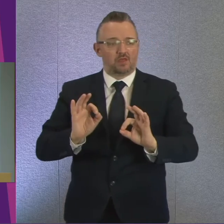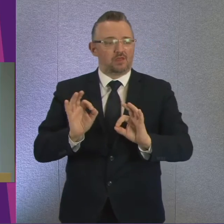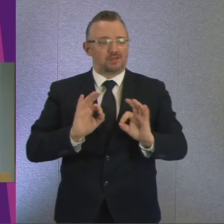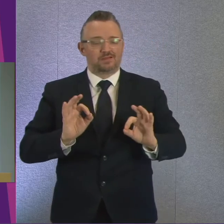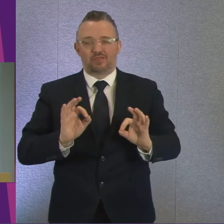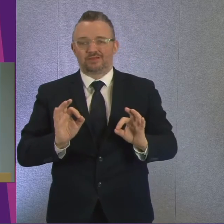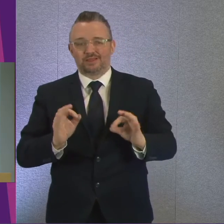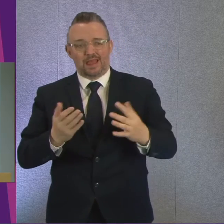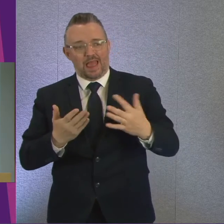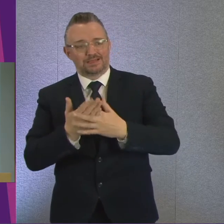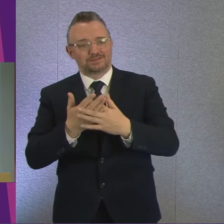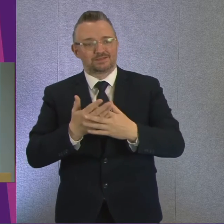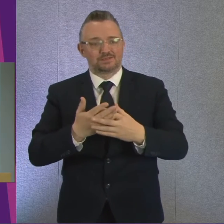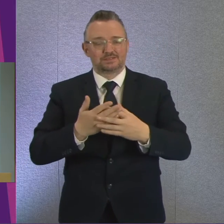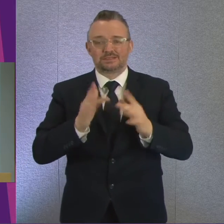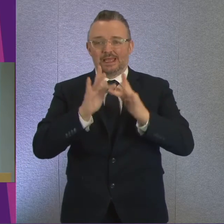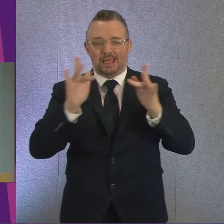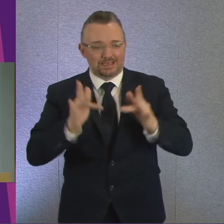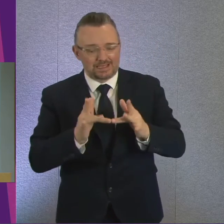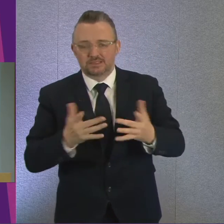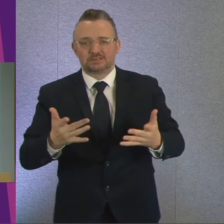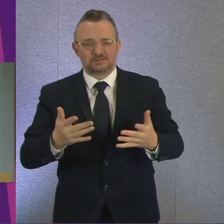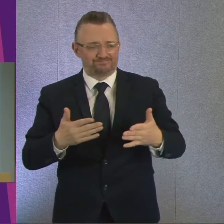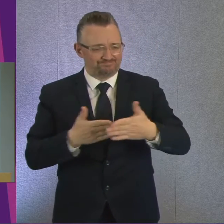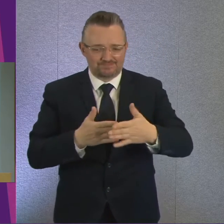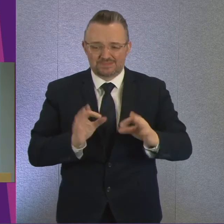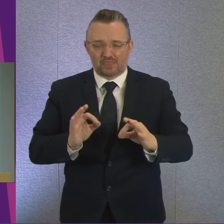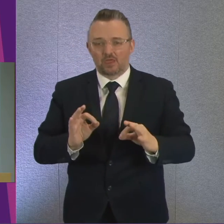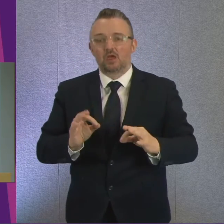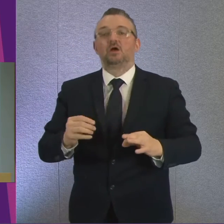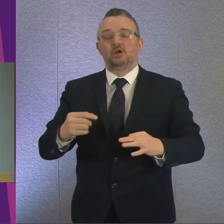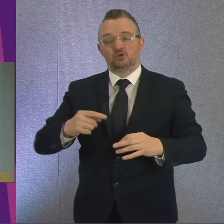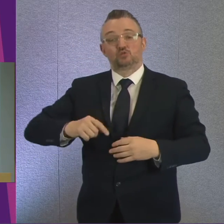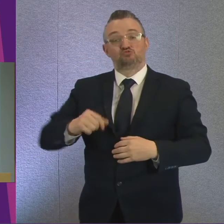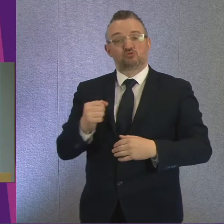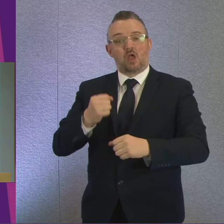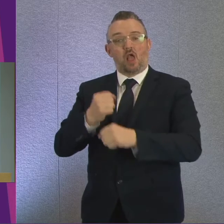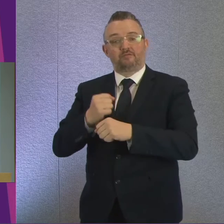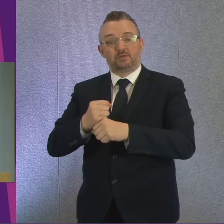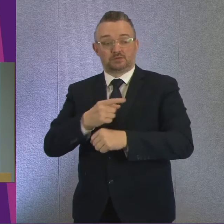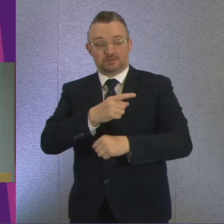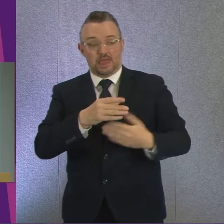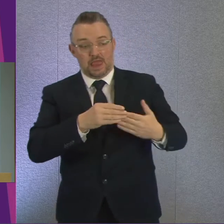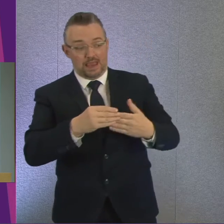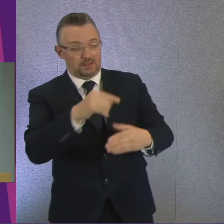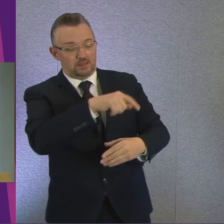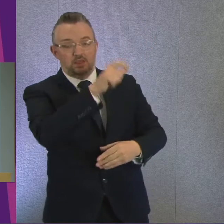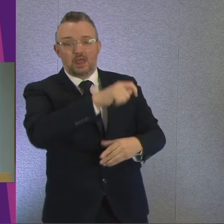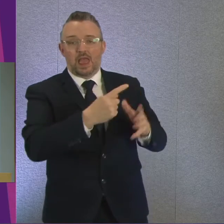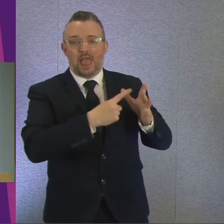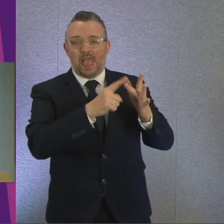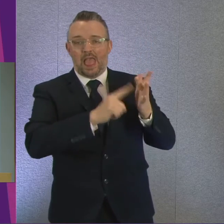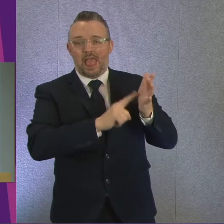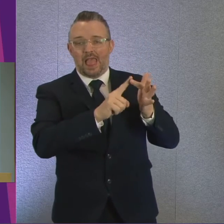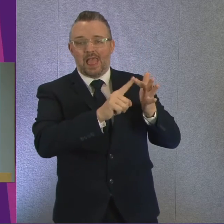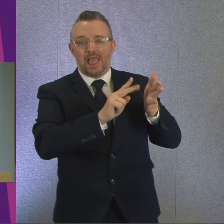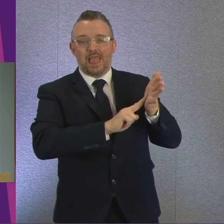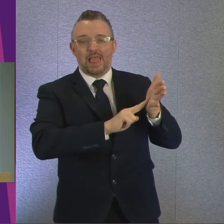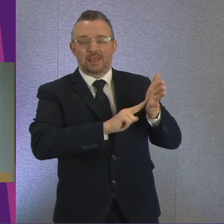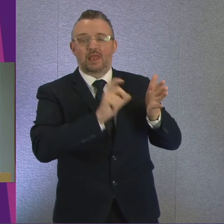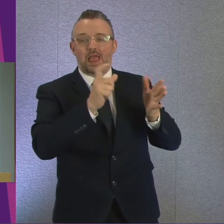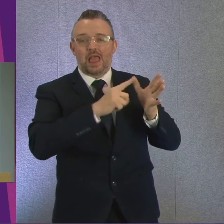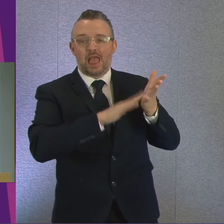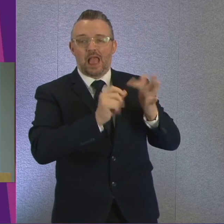to broadband. Work's been undertaken through the Scottish Government, led by Aileen Campbell, through the Scottish Government's No One Left